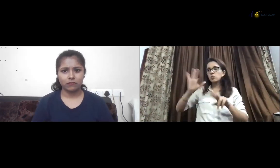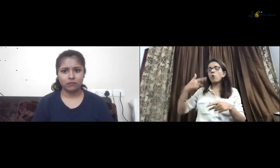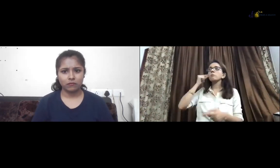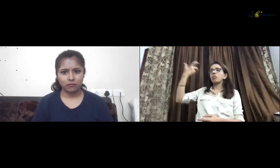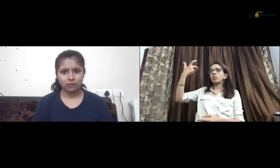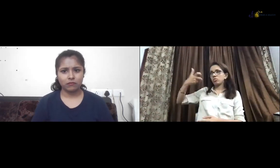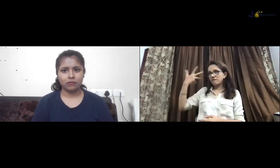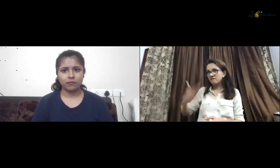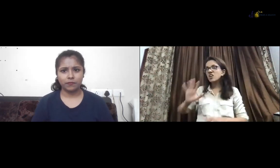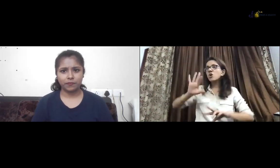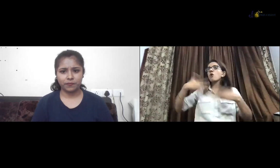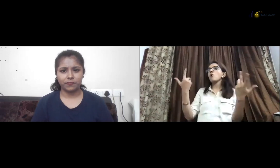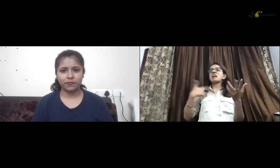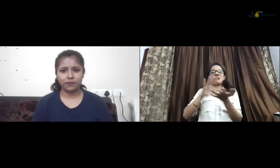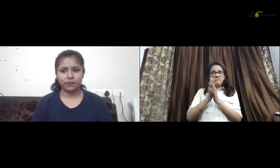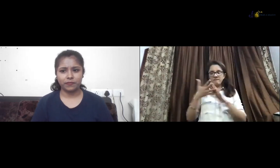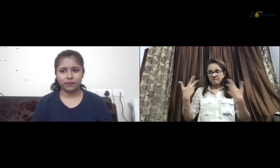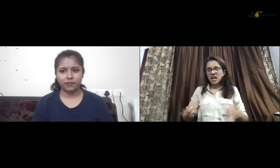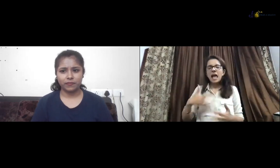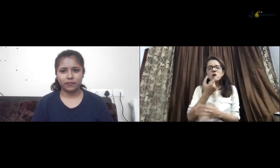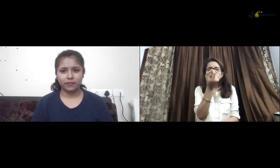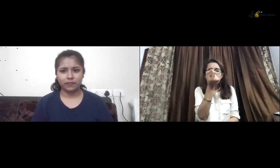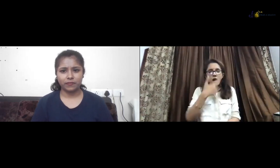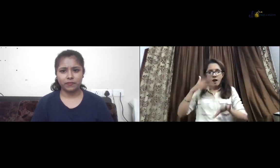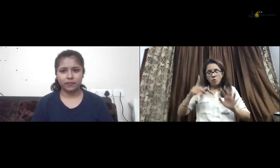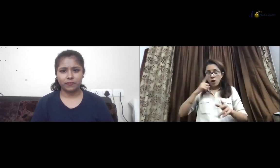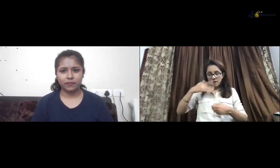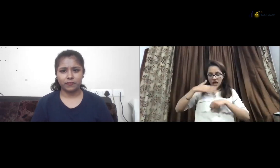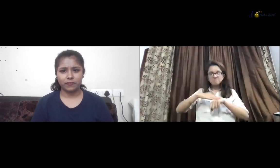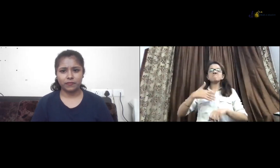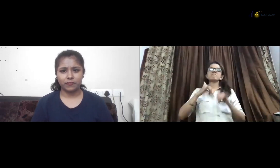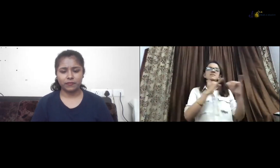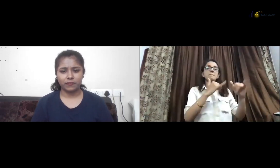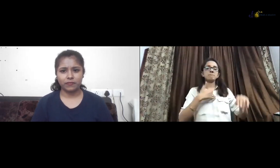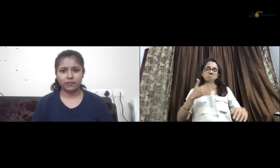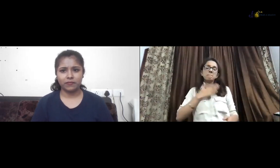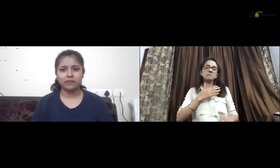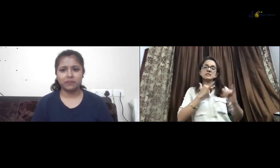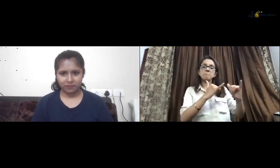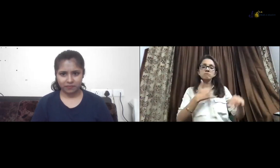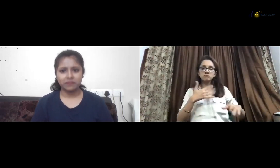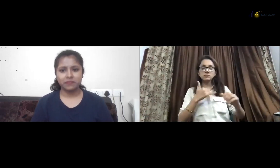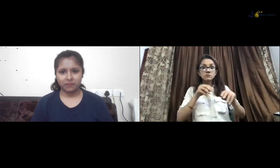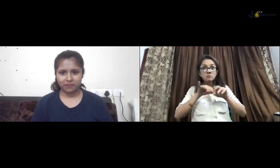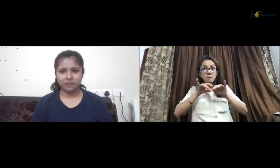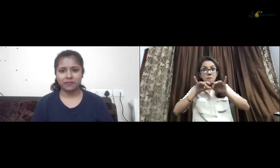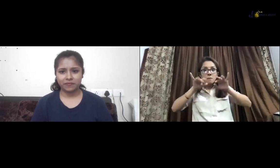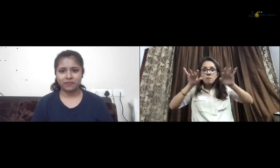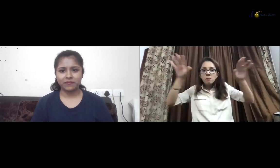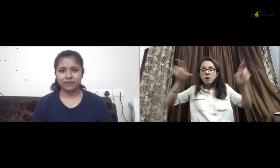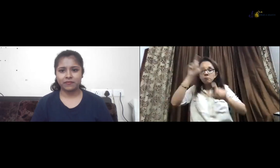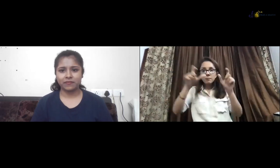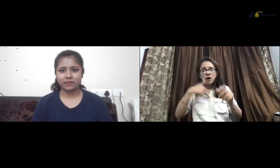Too means it has happened with me also. I was also got stirred by someone. I got abused